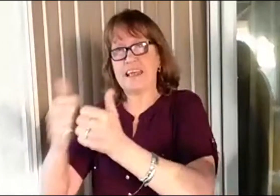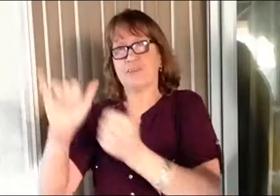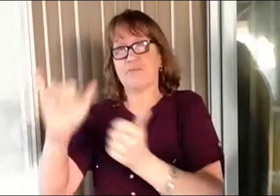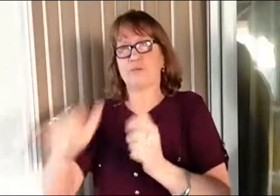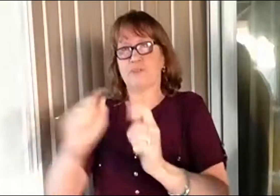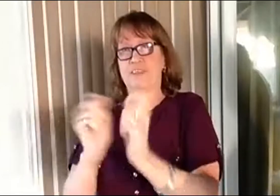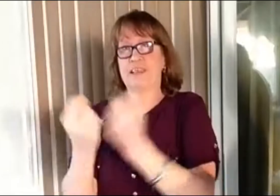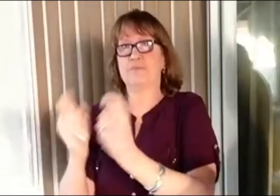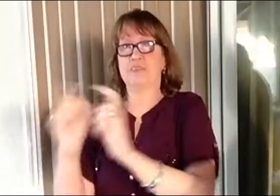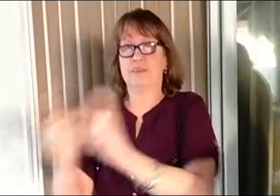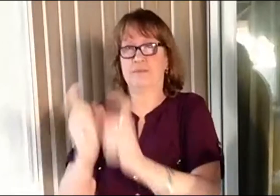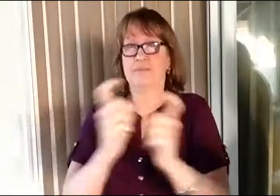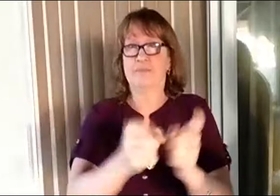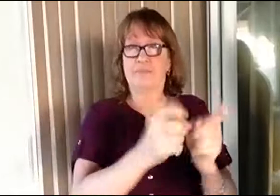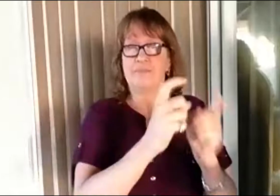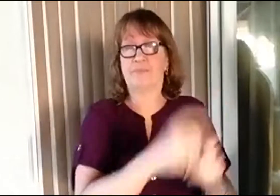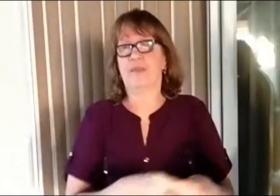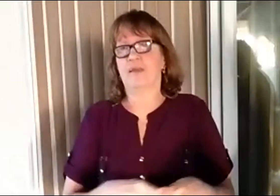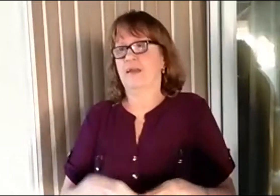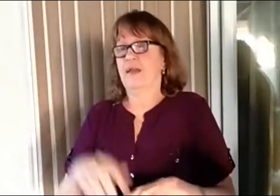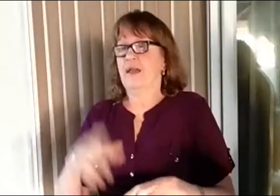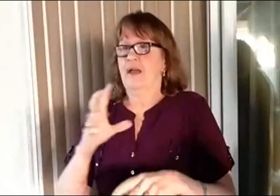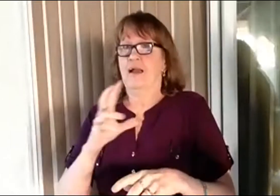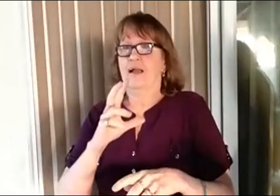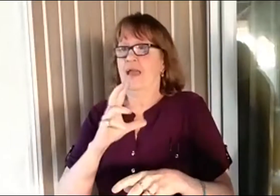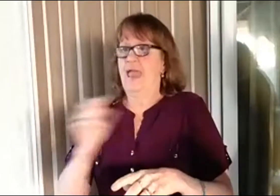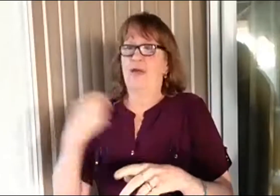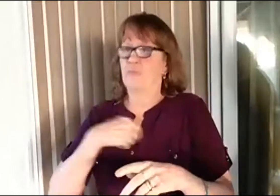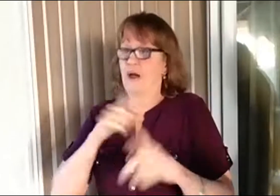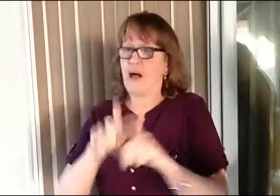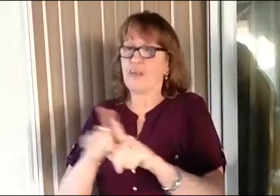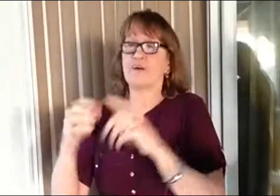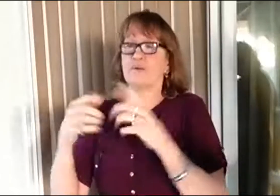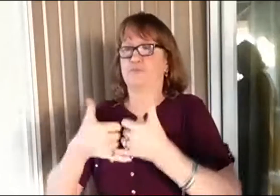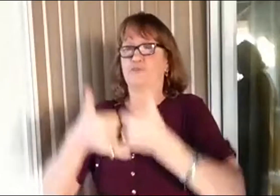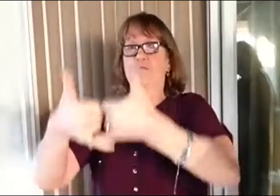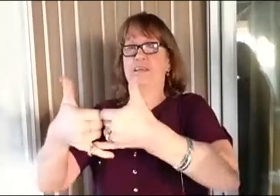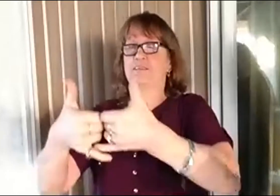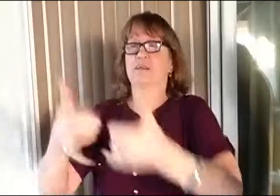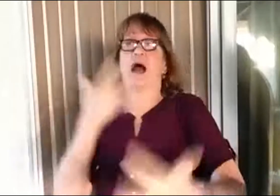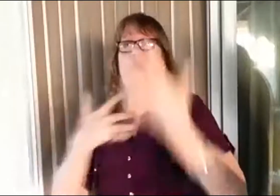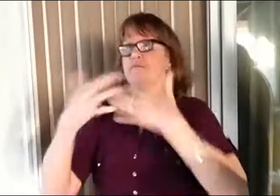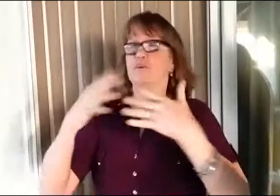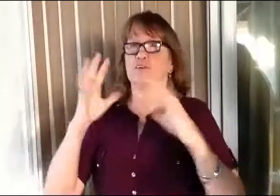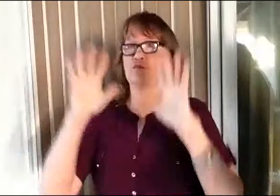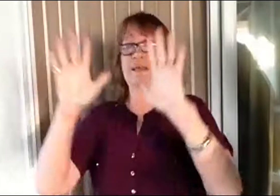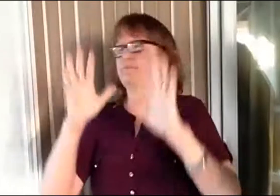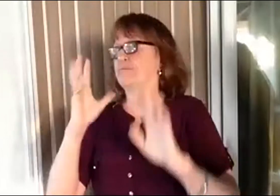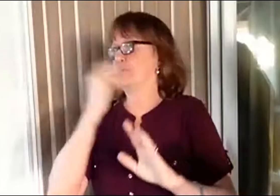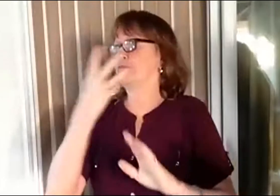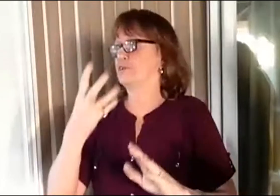each of those teams. And super colorful trophies. on And display. we also, trophies, colorful,